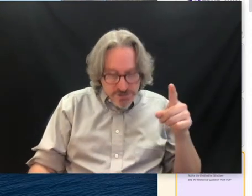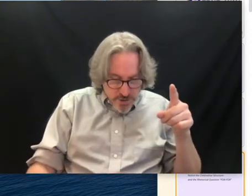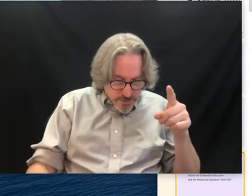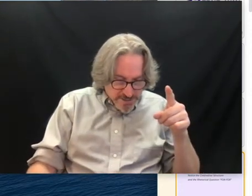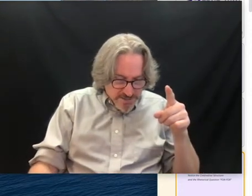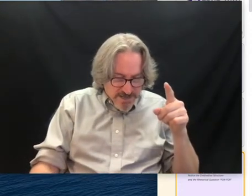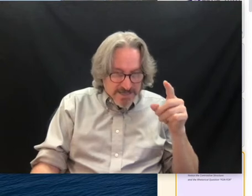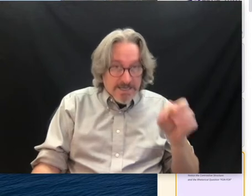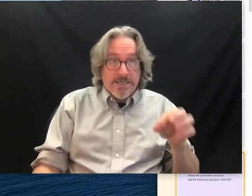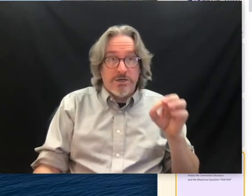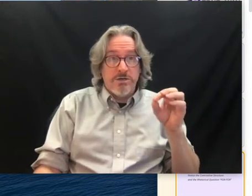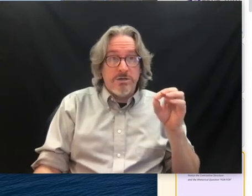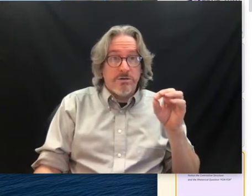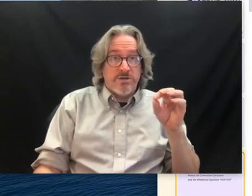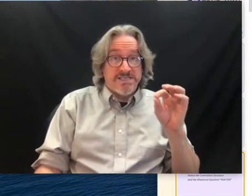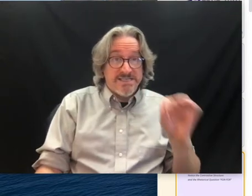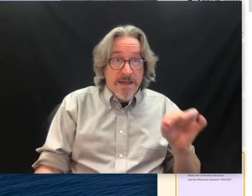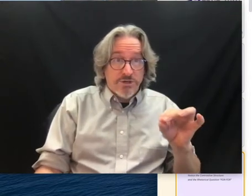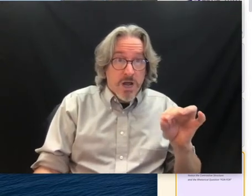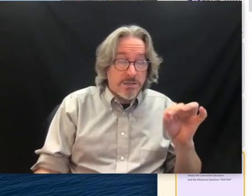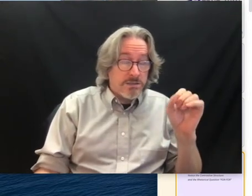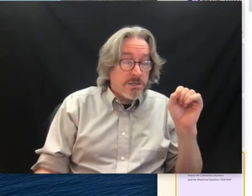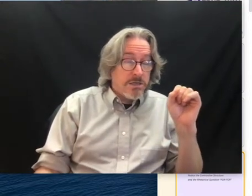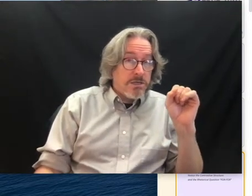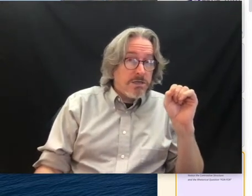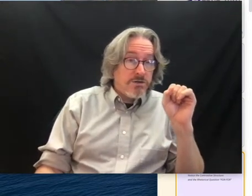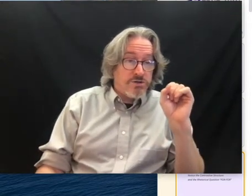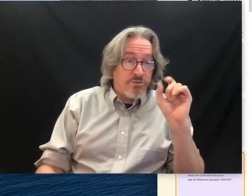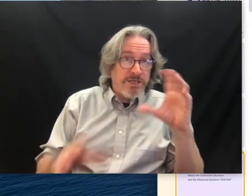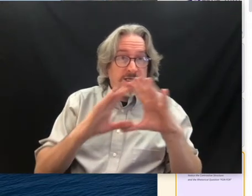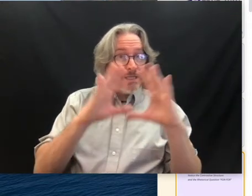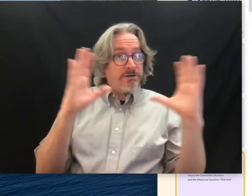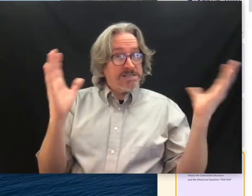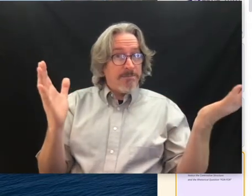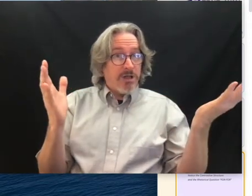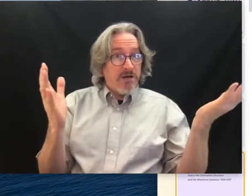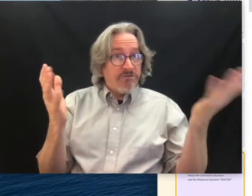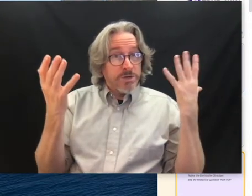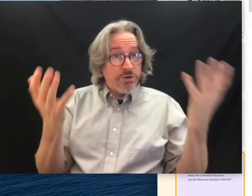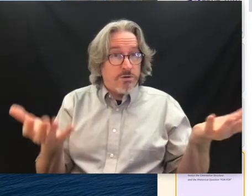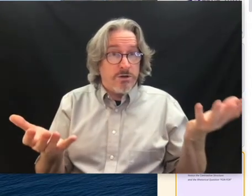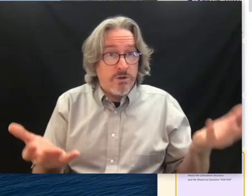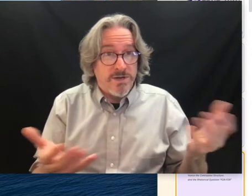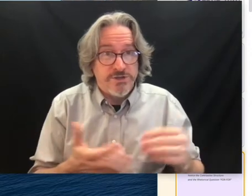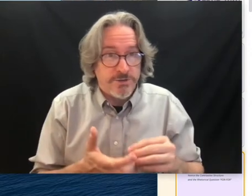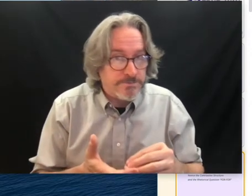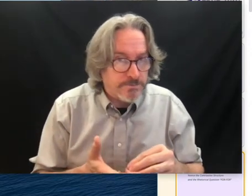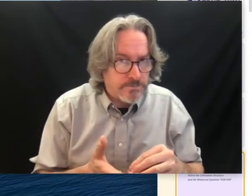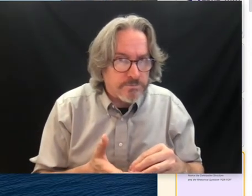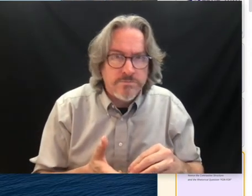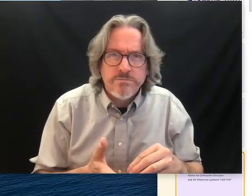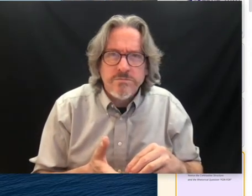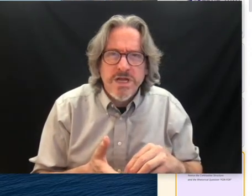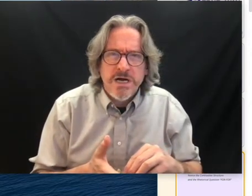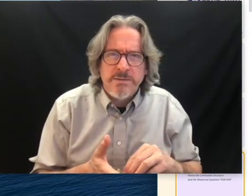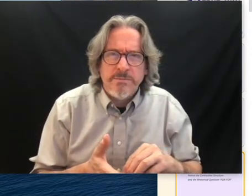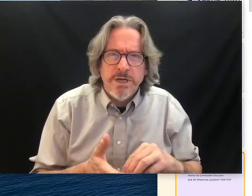you to notice that in the snapshot, there's a really clear example of a rhetorical question.